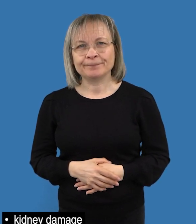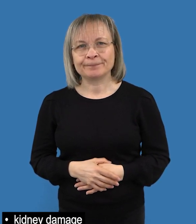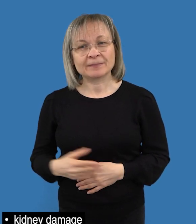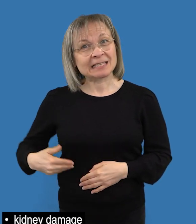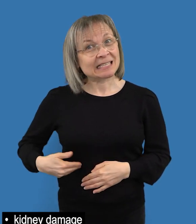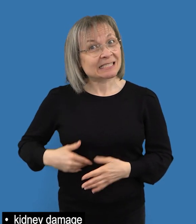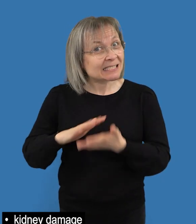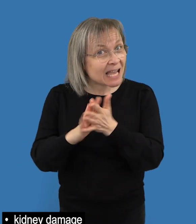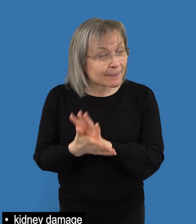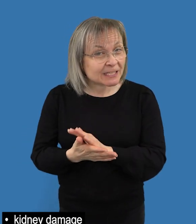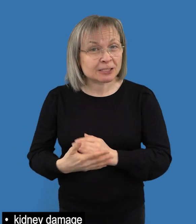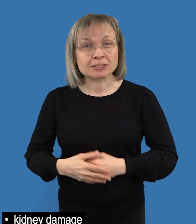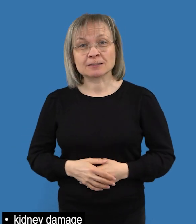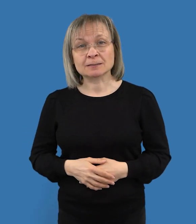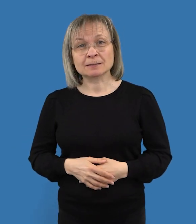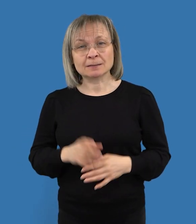kidney damage,